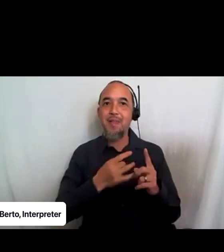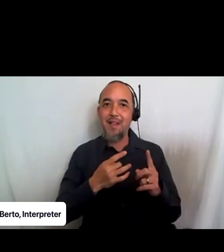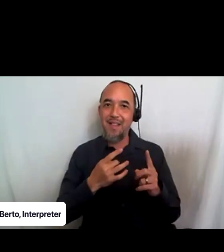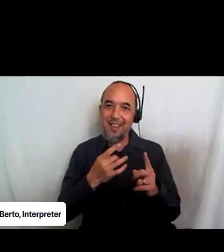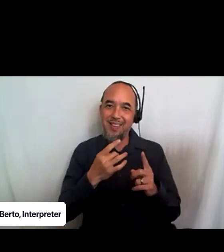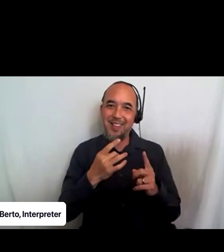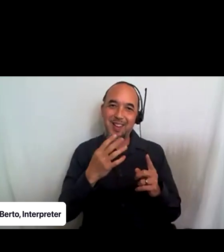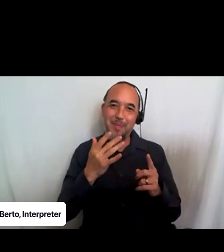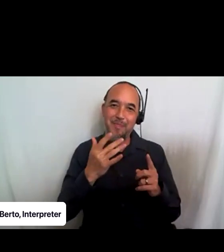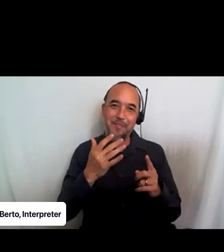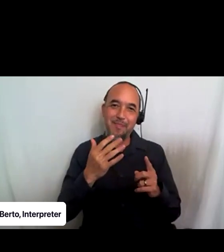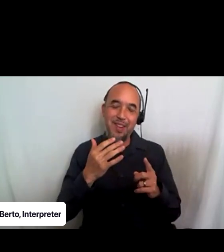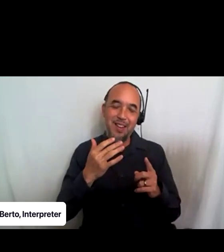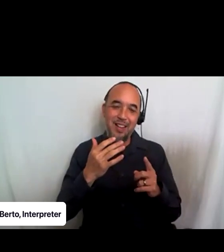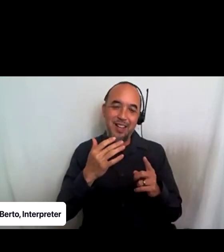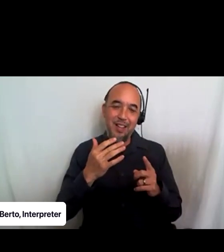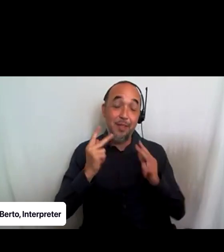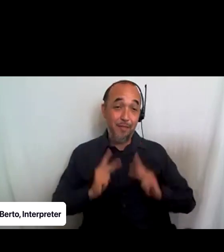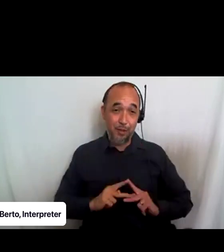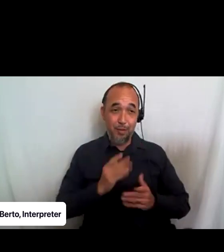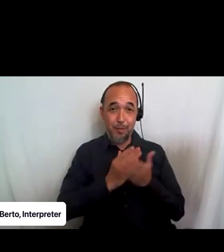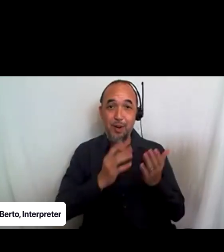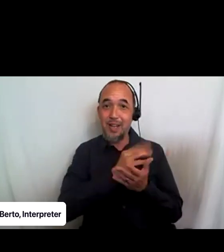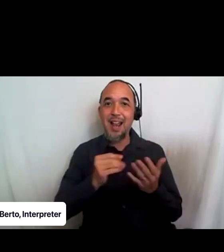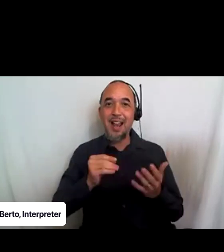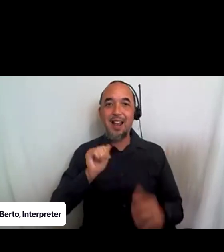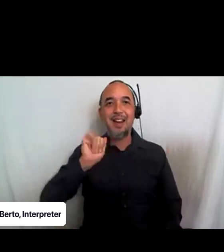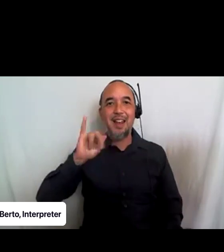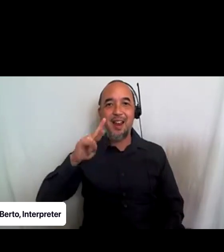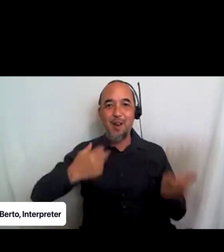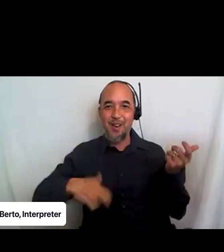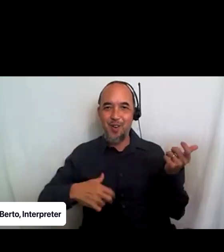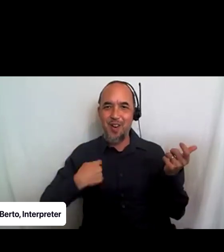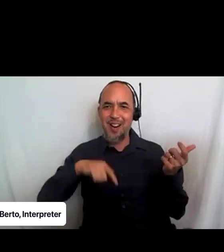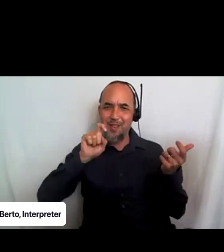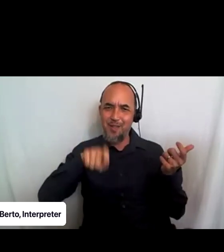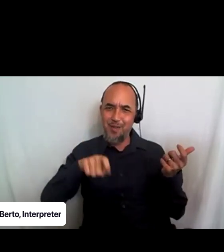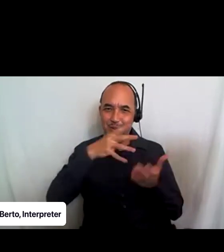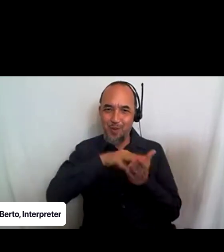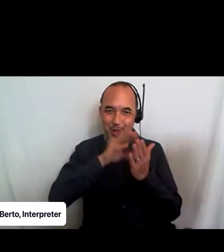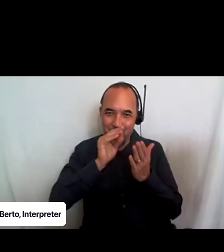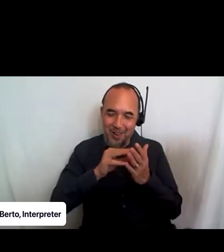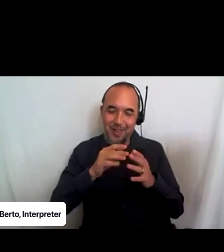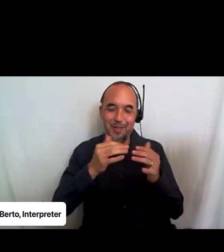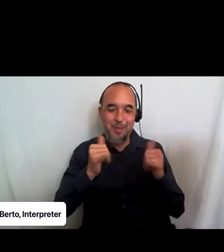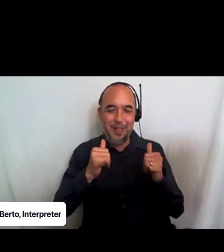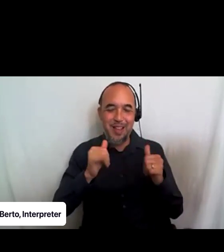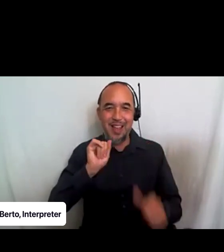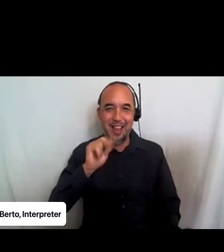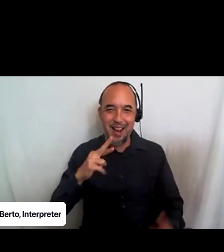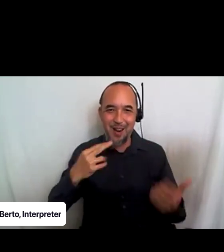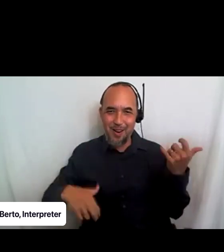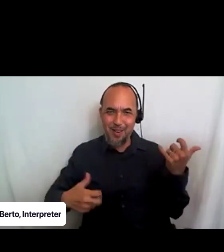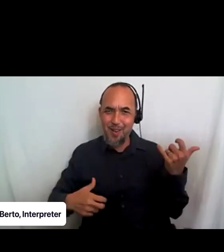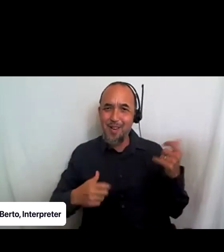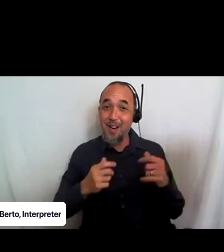specifically. I had to learn how to play air guitar, which is, you may laugh at me, but it's a skill. It's a real skill. Like I had to practice